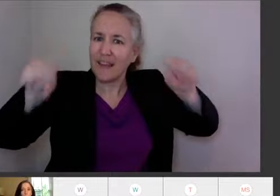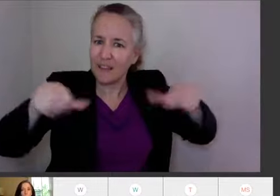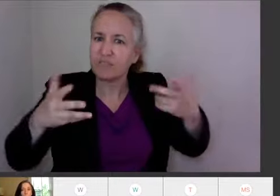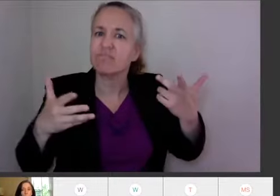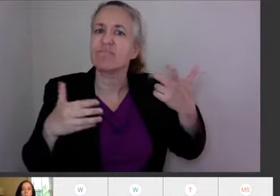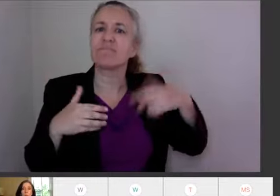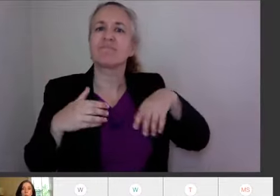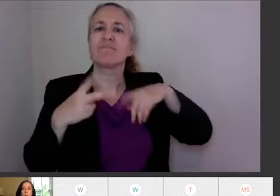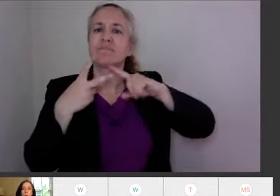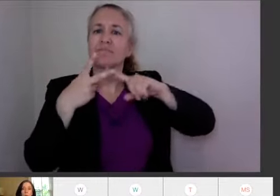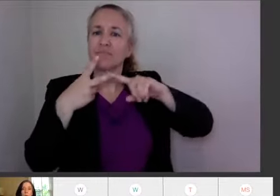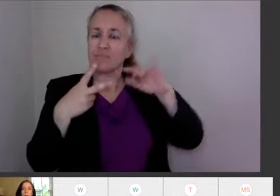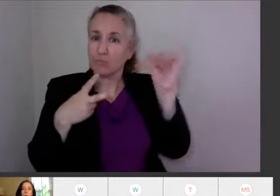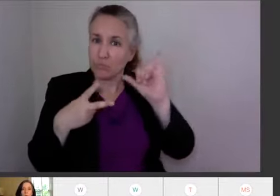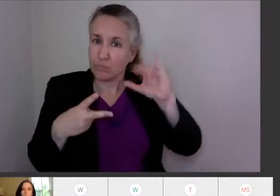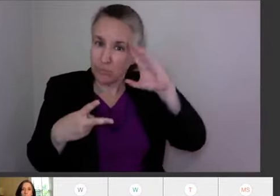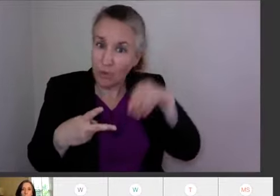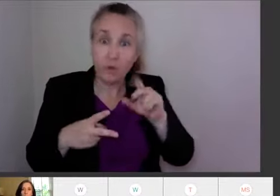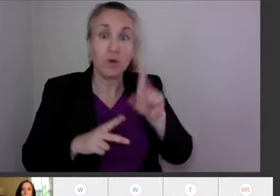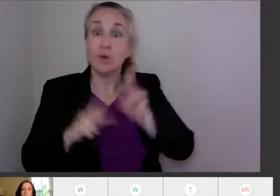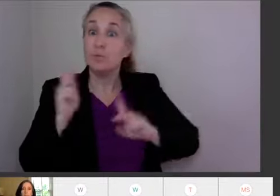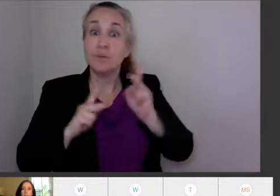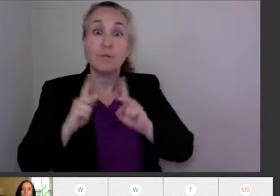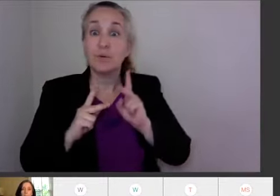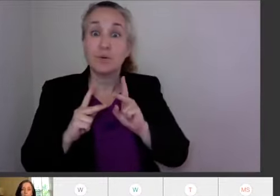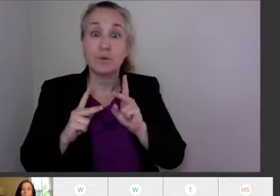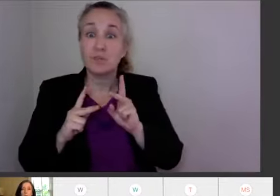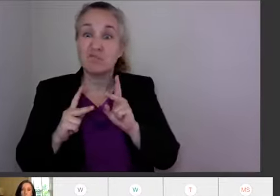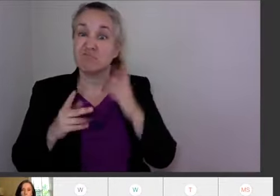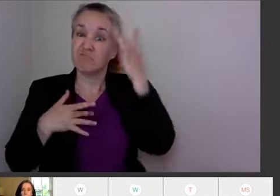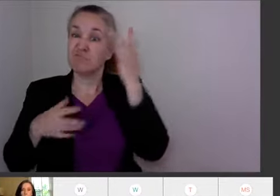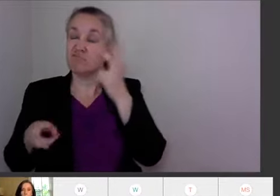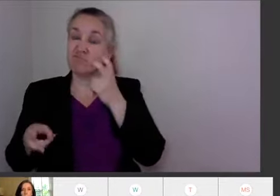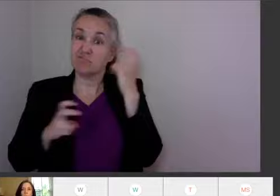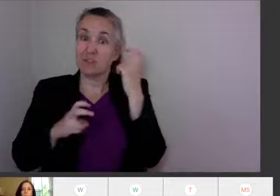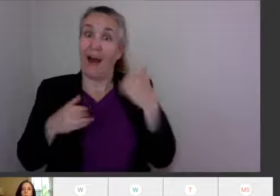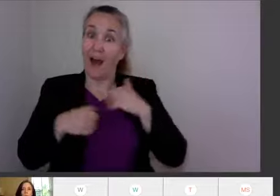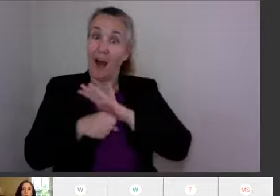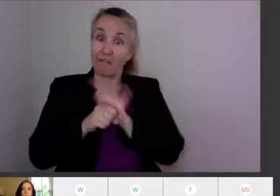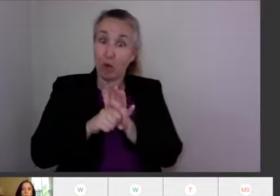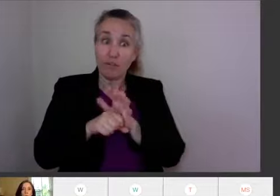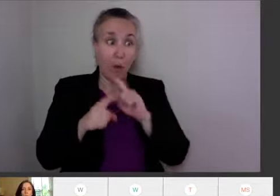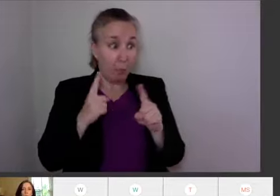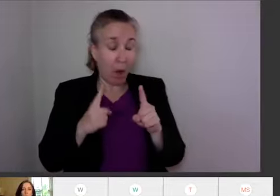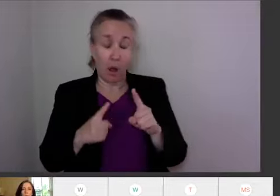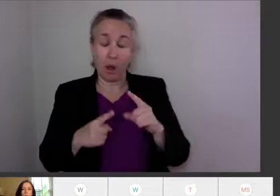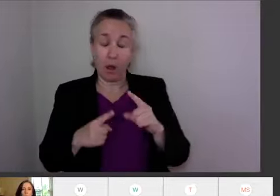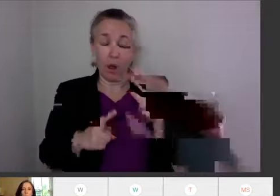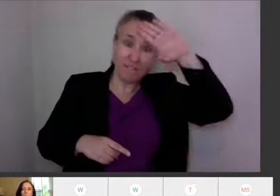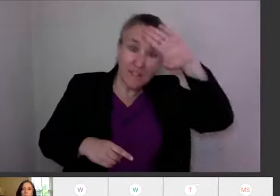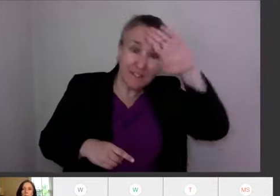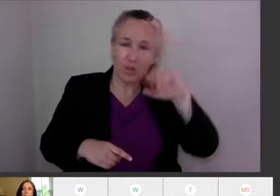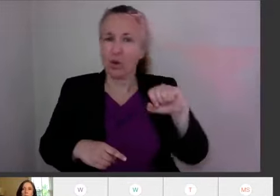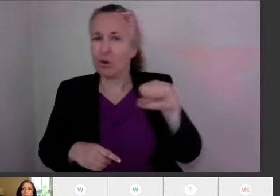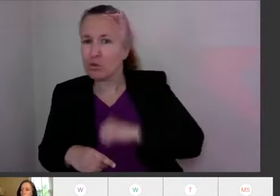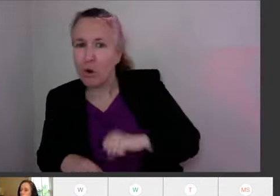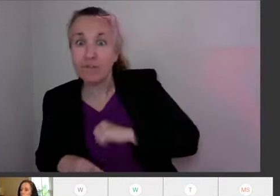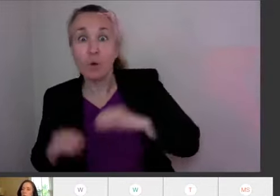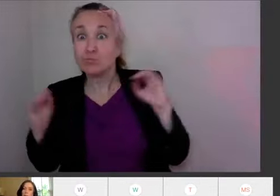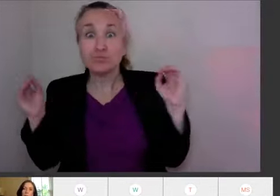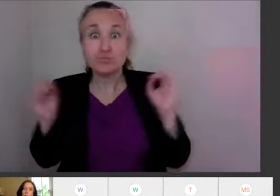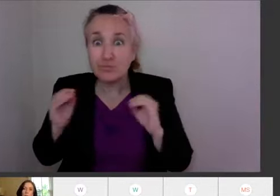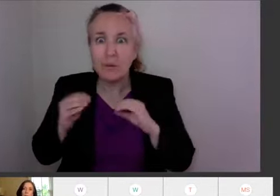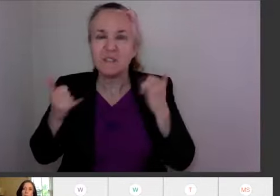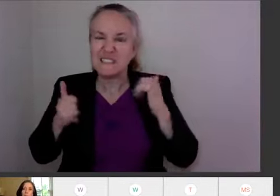we also know that people who don't have symptoms can spread the virus. Those are two really important pieces